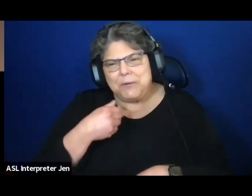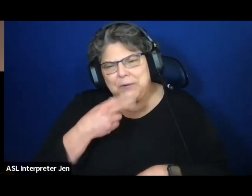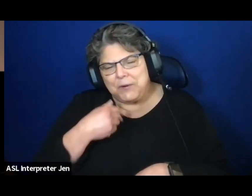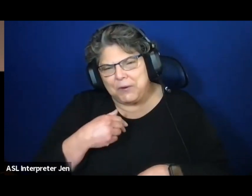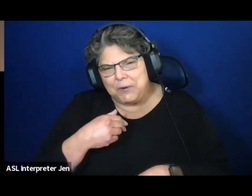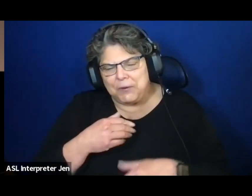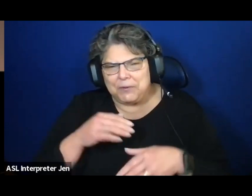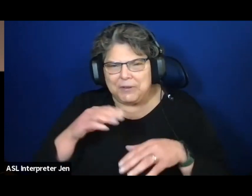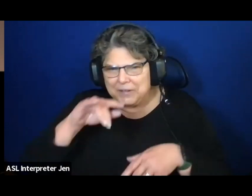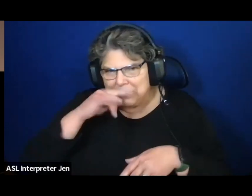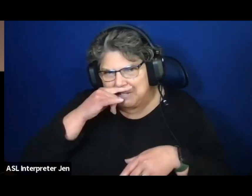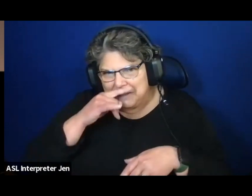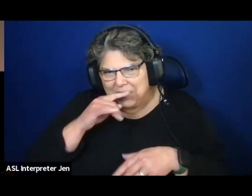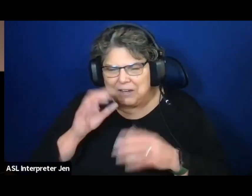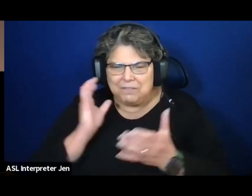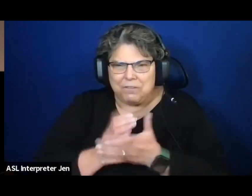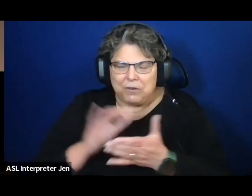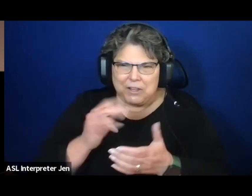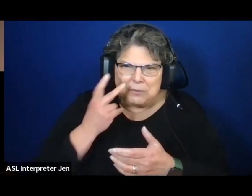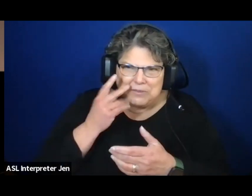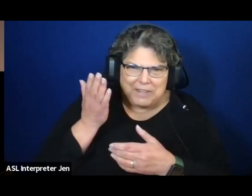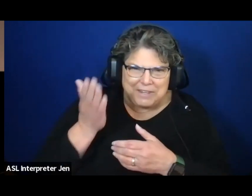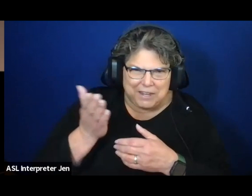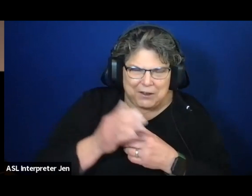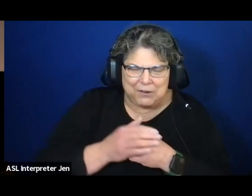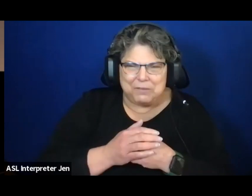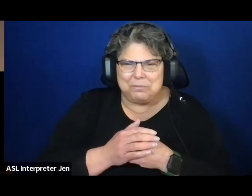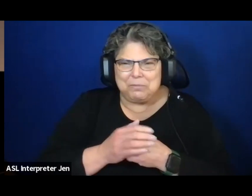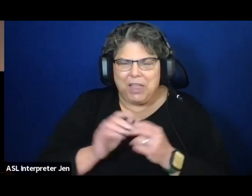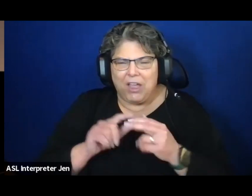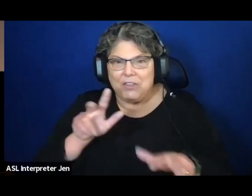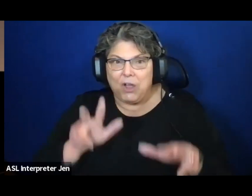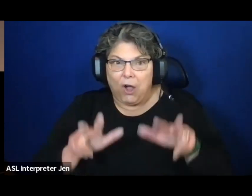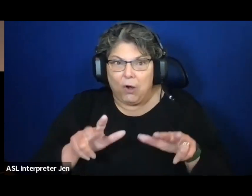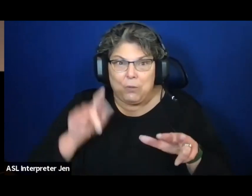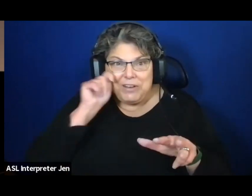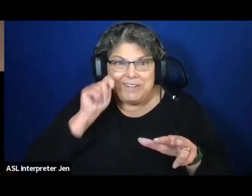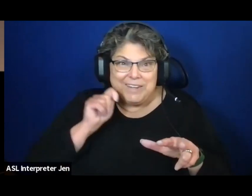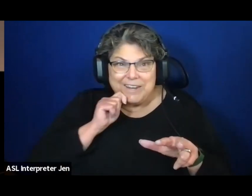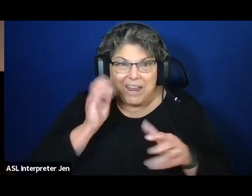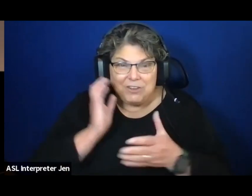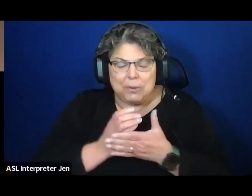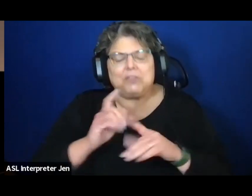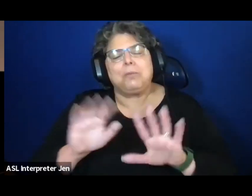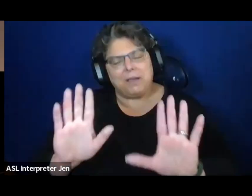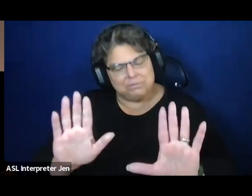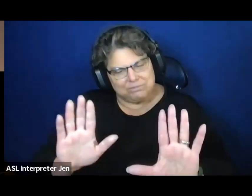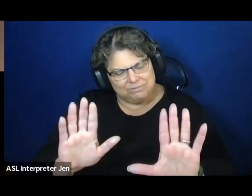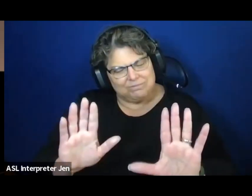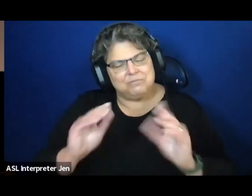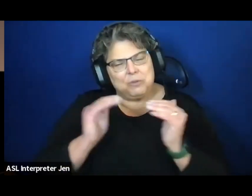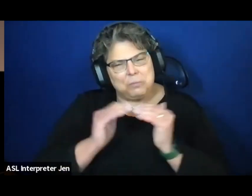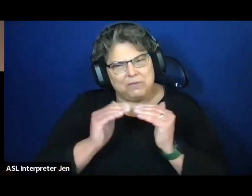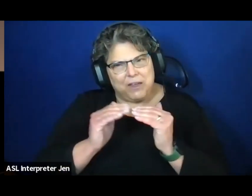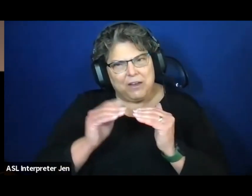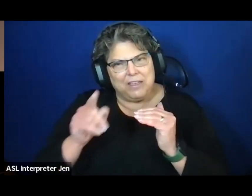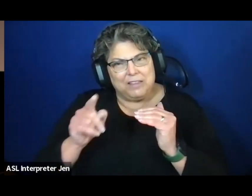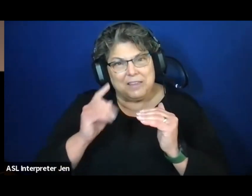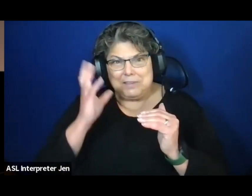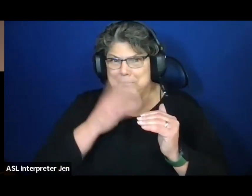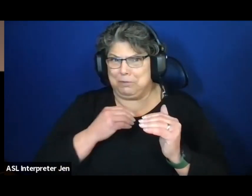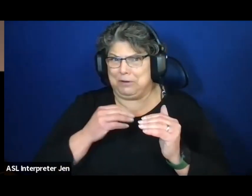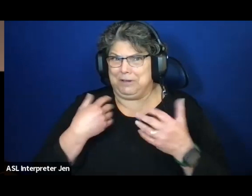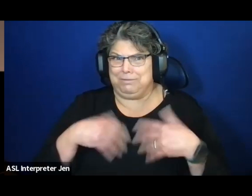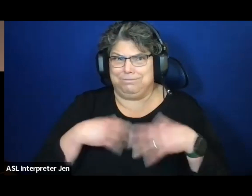photo, like you see here, and the awkward teenage shot, although to be fair, this is a pretty